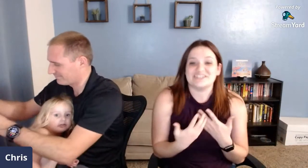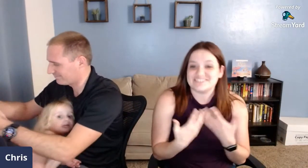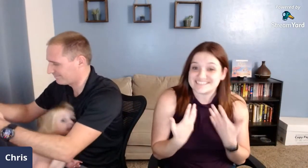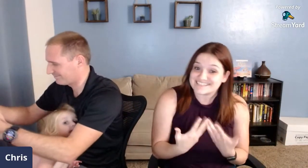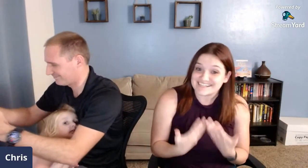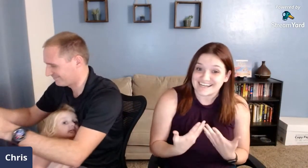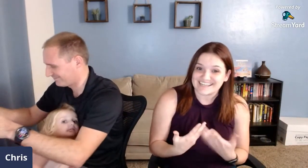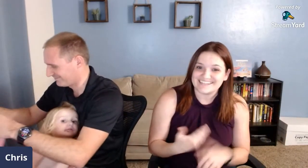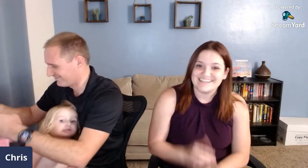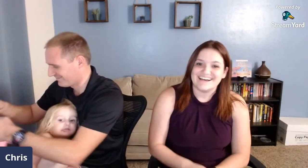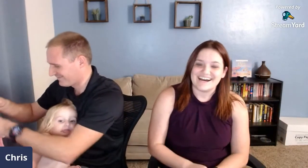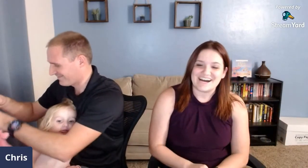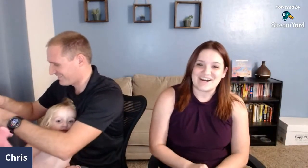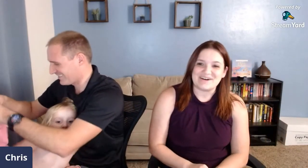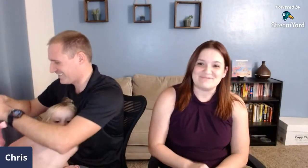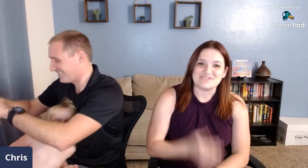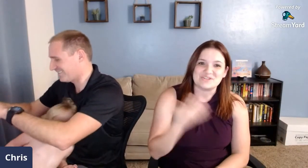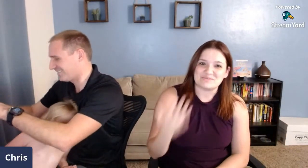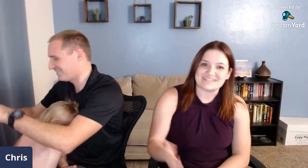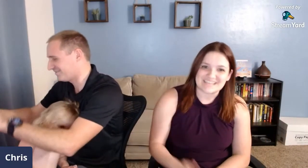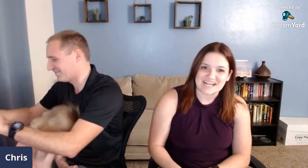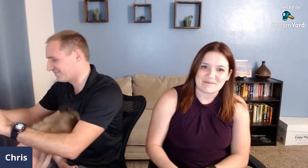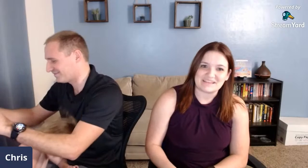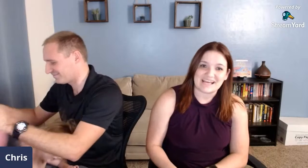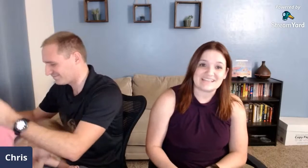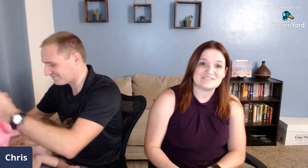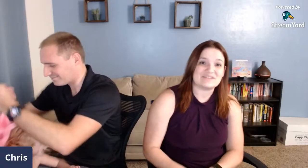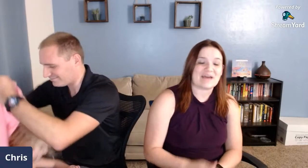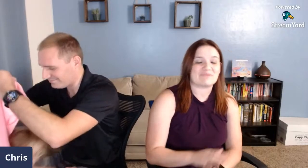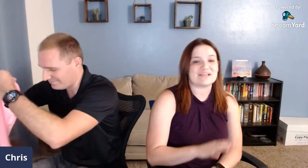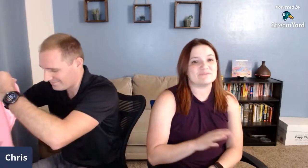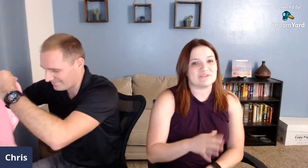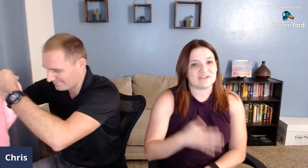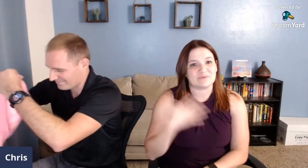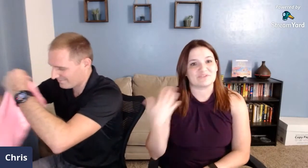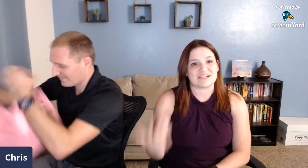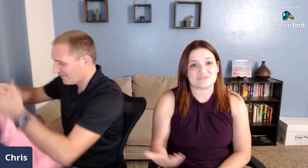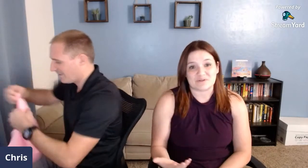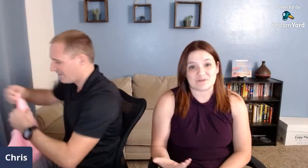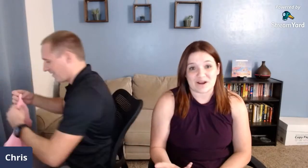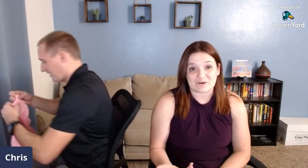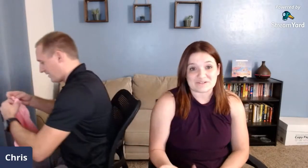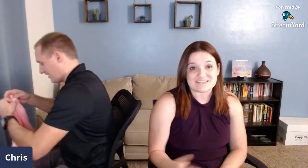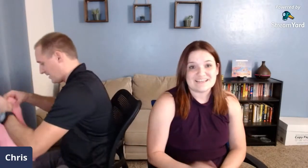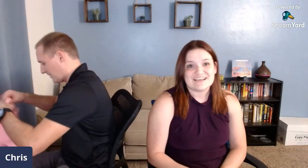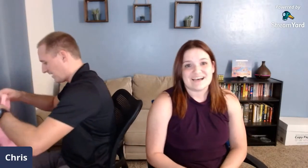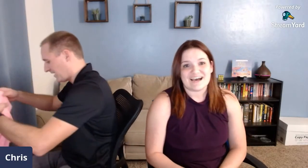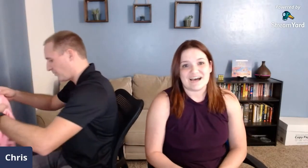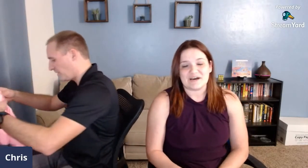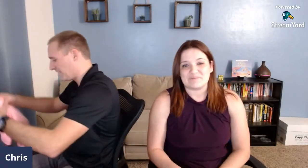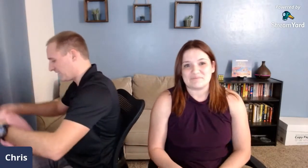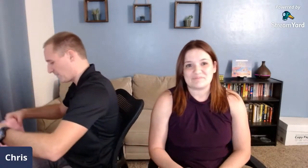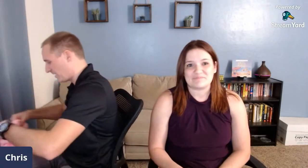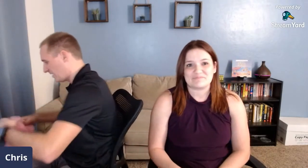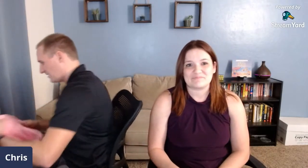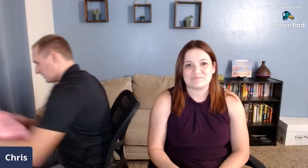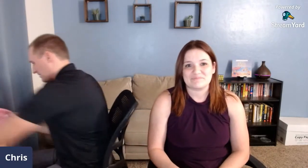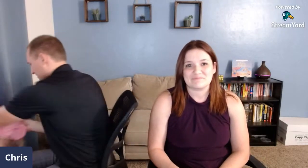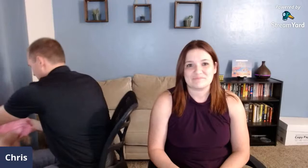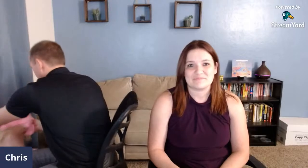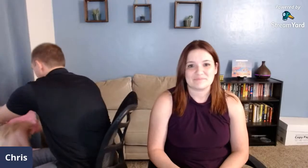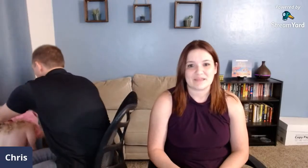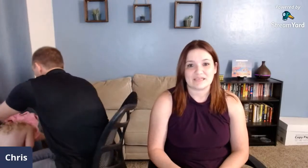It launches tonight. So super excited about that. So that price will be available for the next 24 hours. And it will be